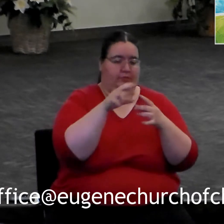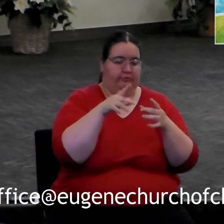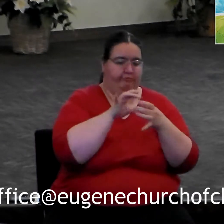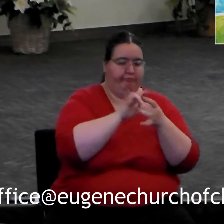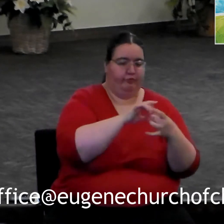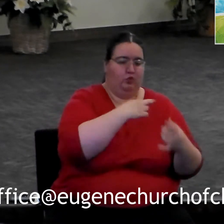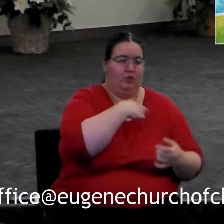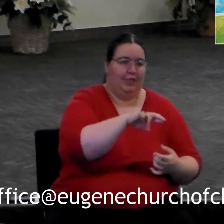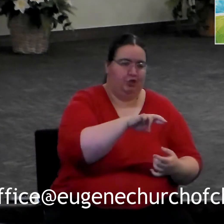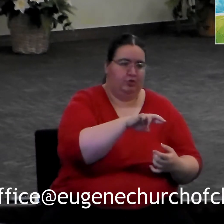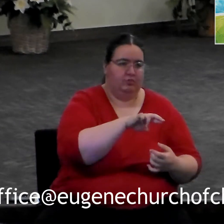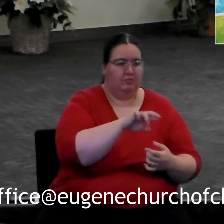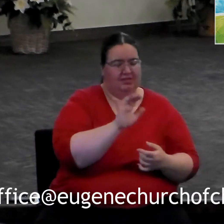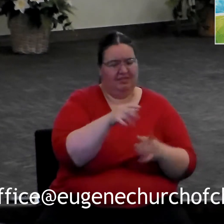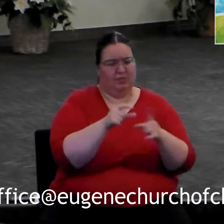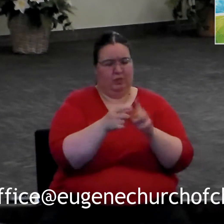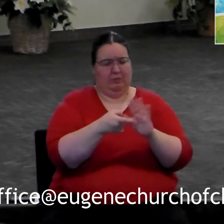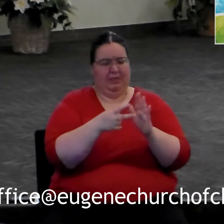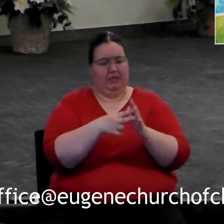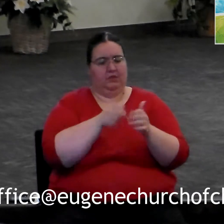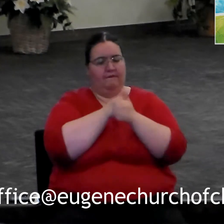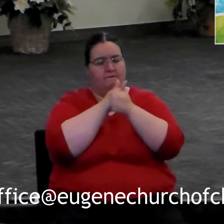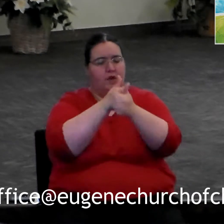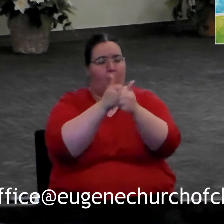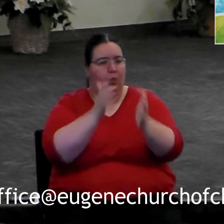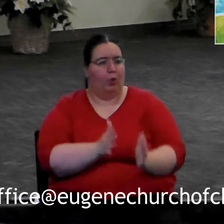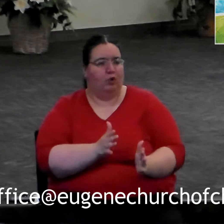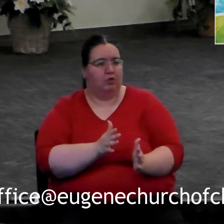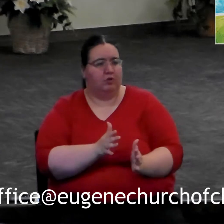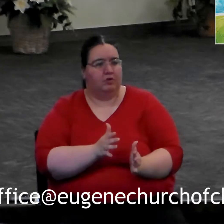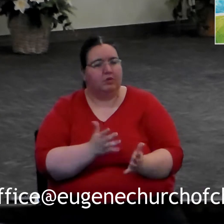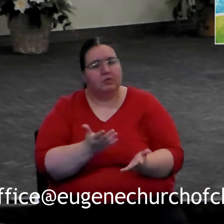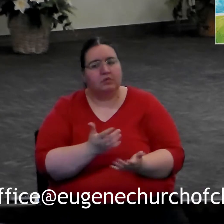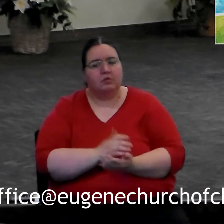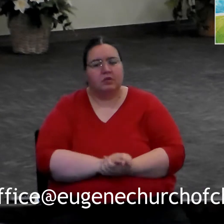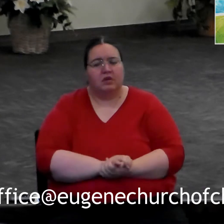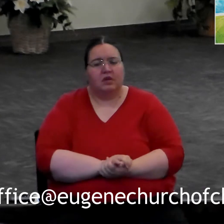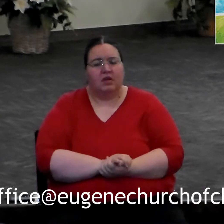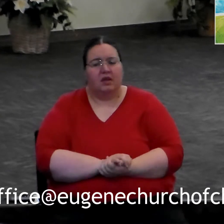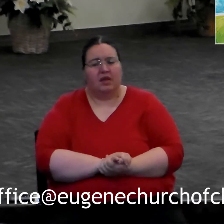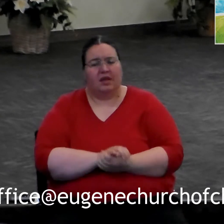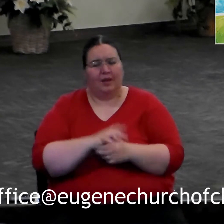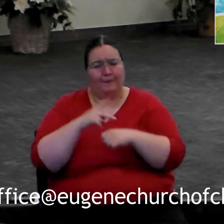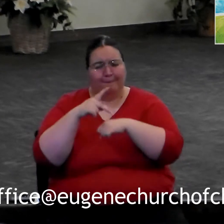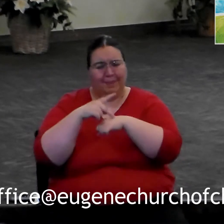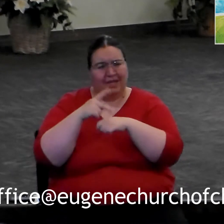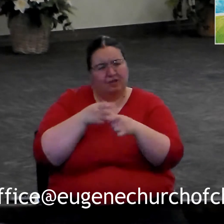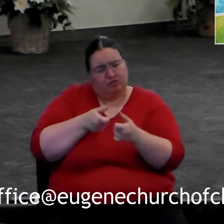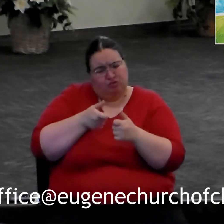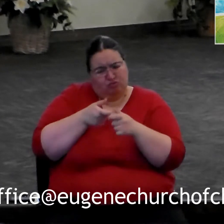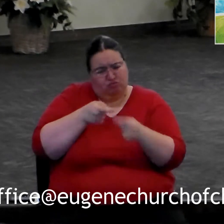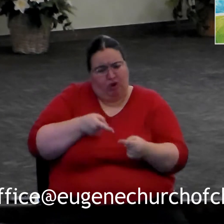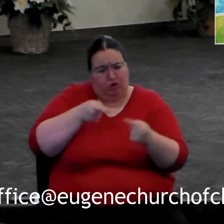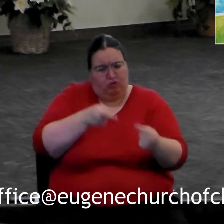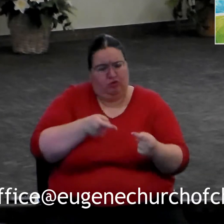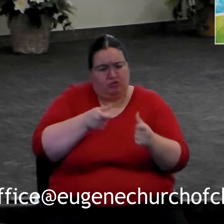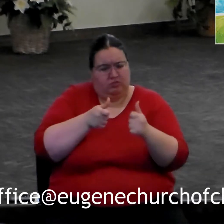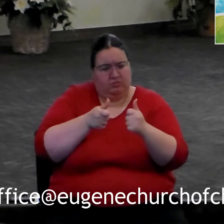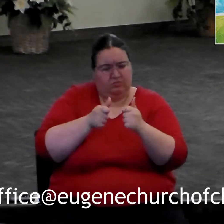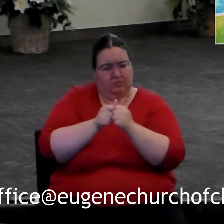Peter struggles a little bit with the idea of following. He follows Jesus, but at the same time, he has so many times that he wants to step out front because he has a better